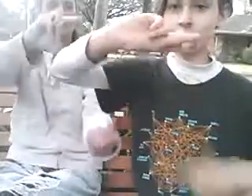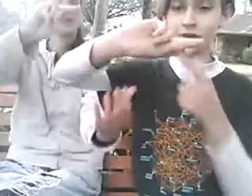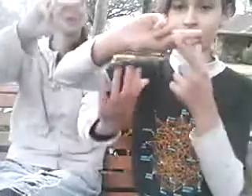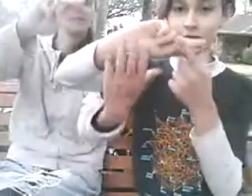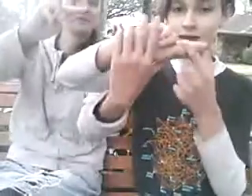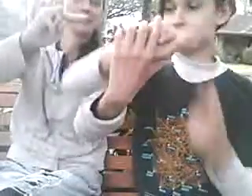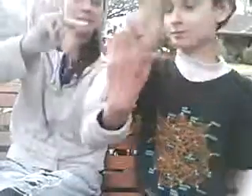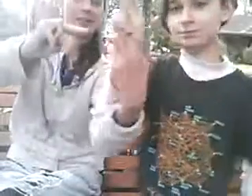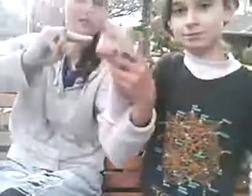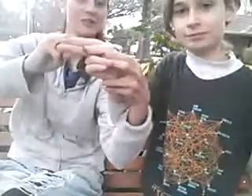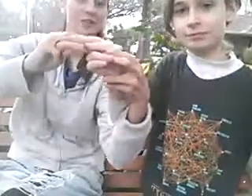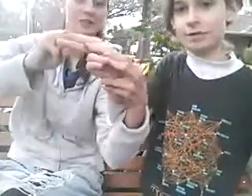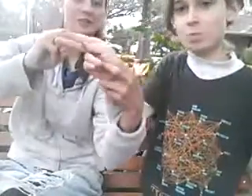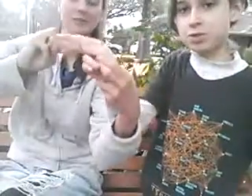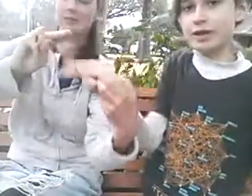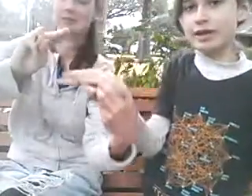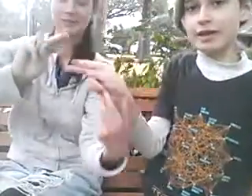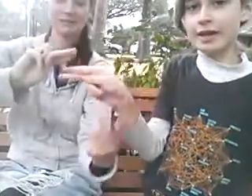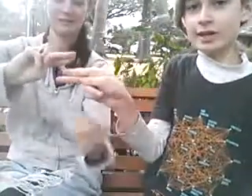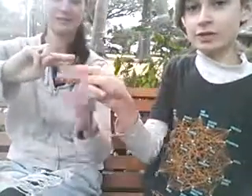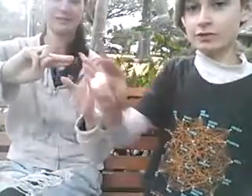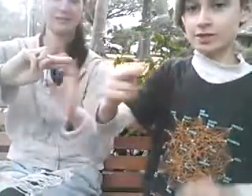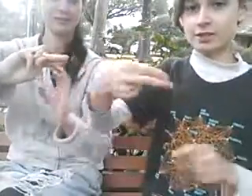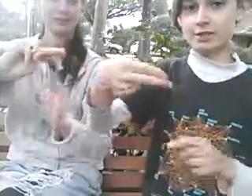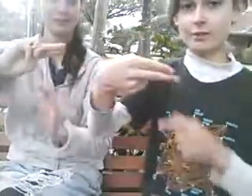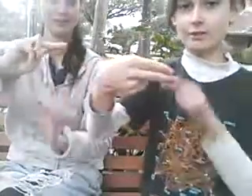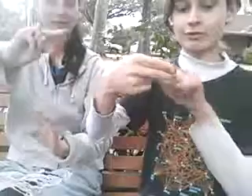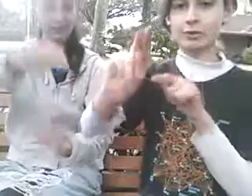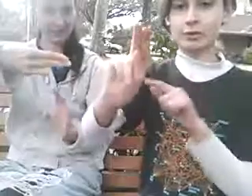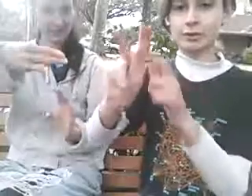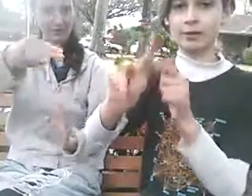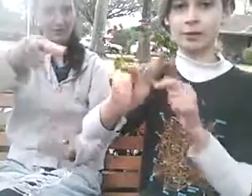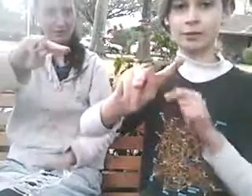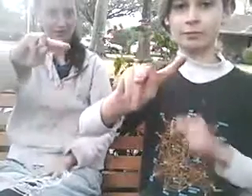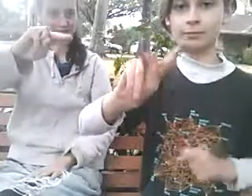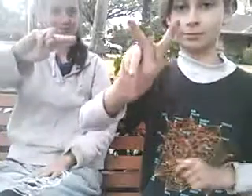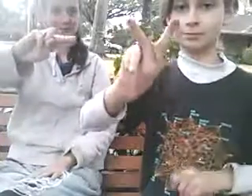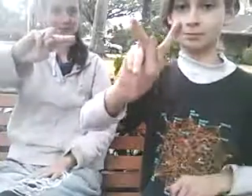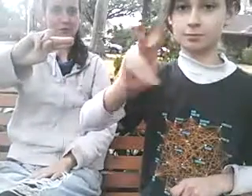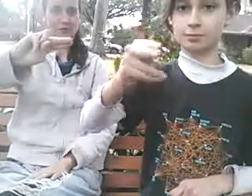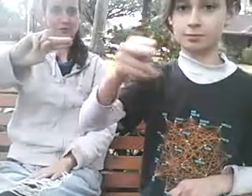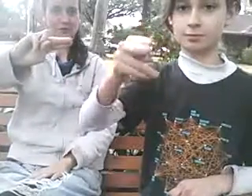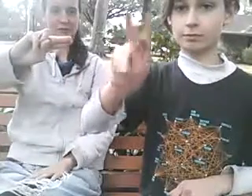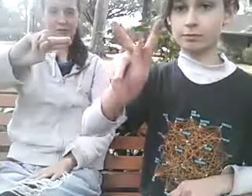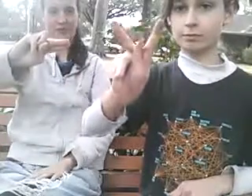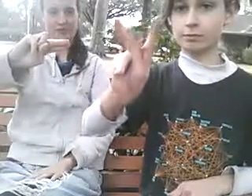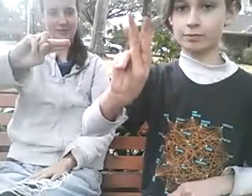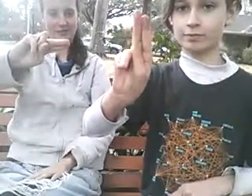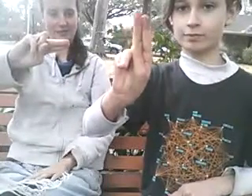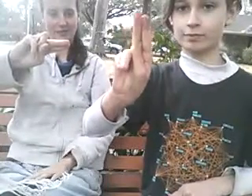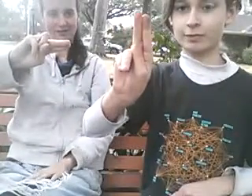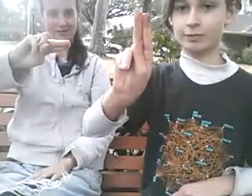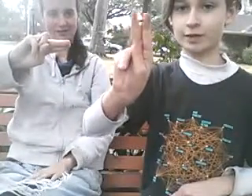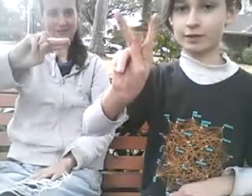finger like that. Flip the H though. No, H is to the side with a finger Yeah. in the middle, no, K. That's K. but like close